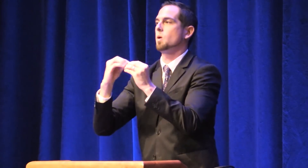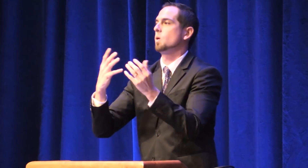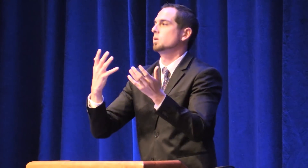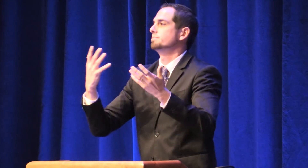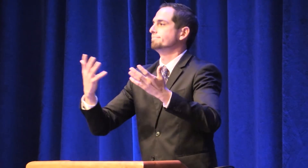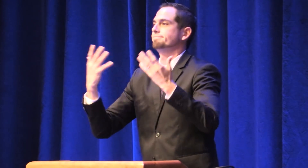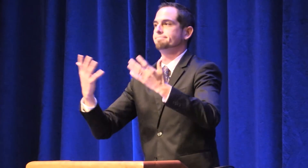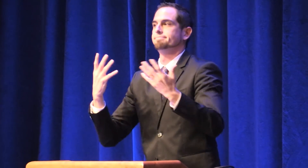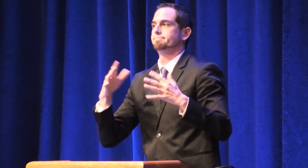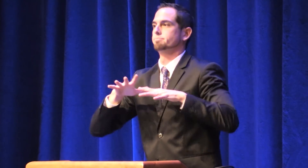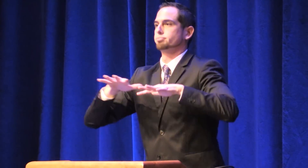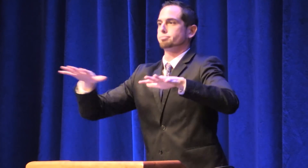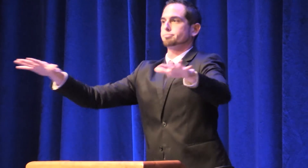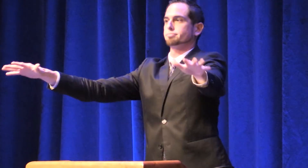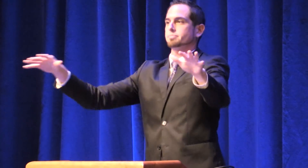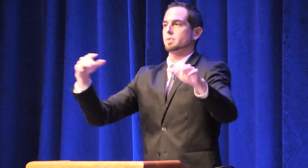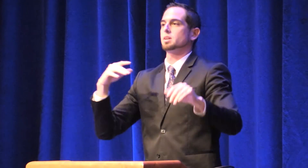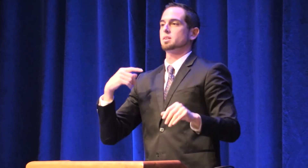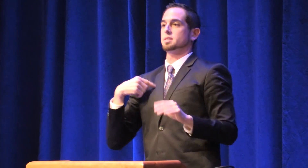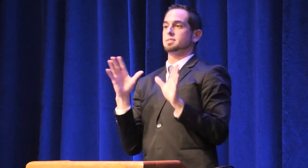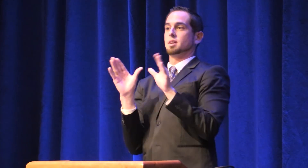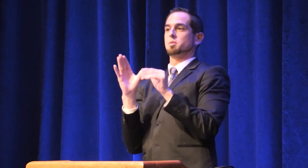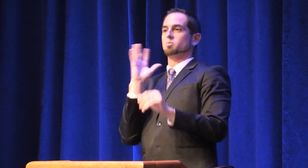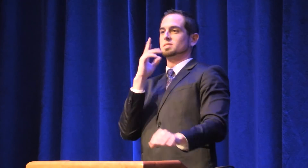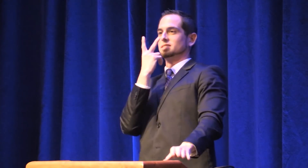to ensure that our videos do go viral.